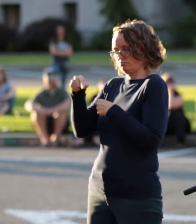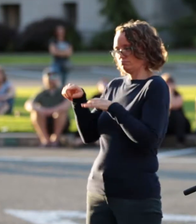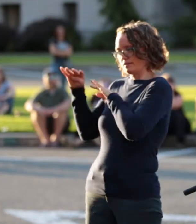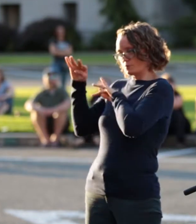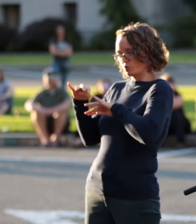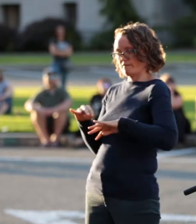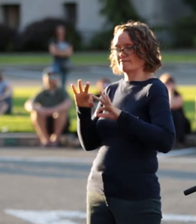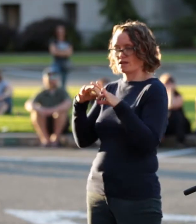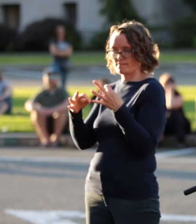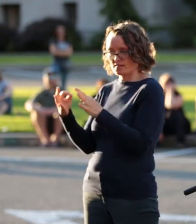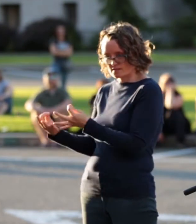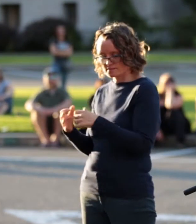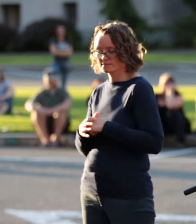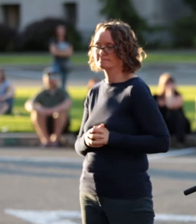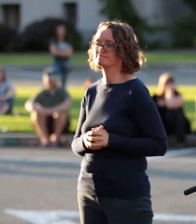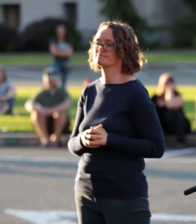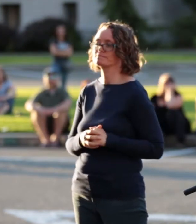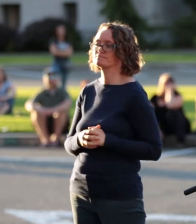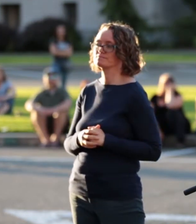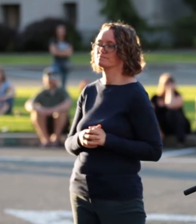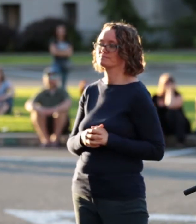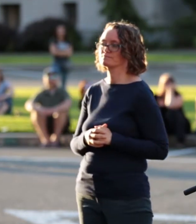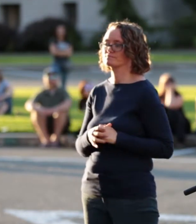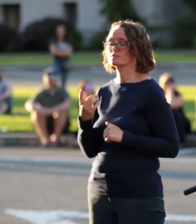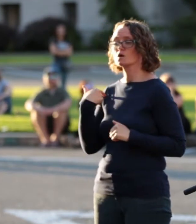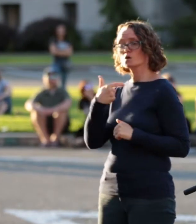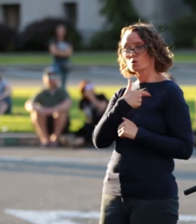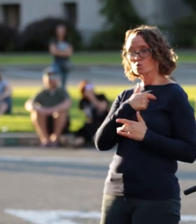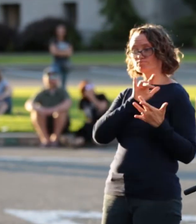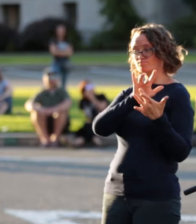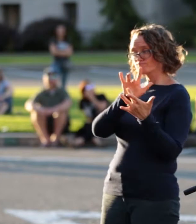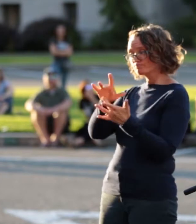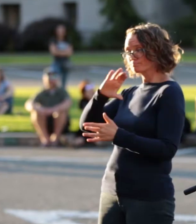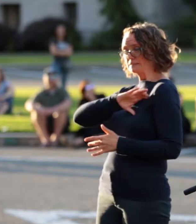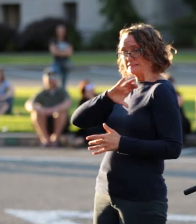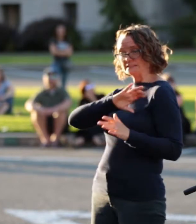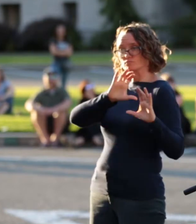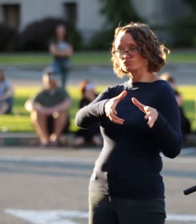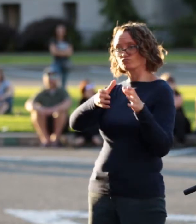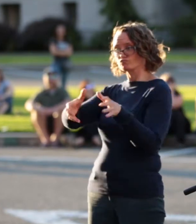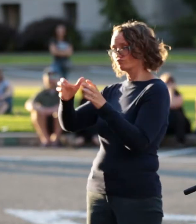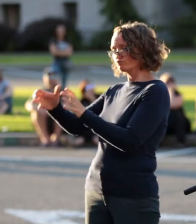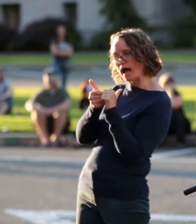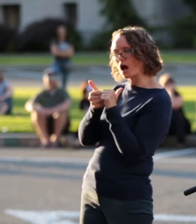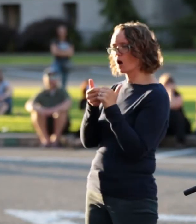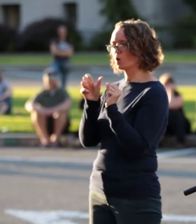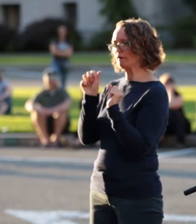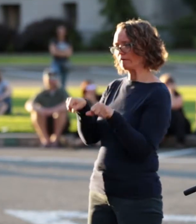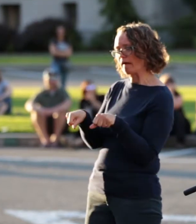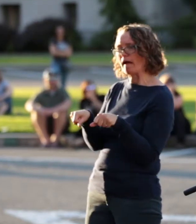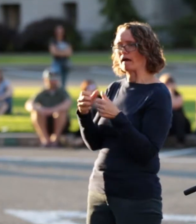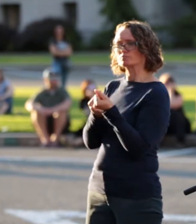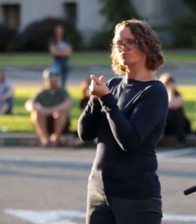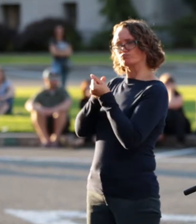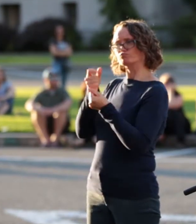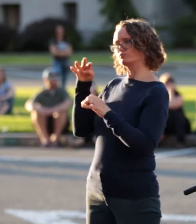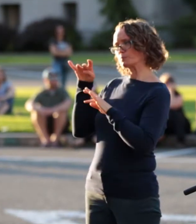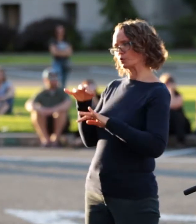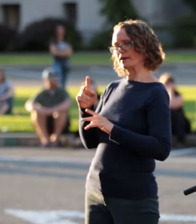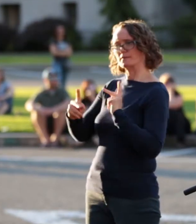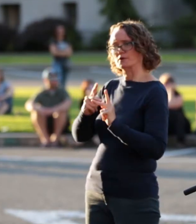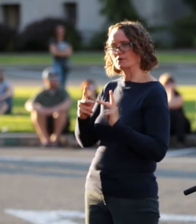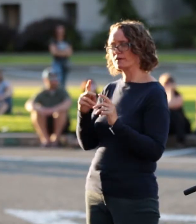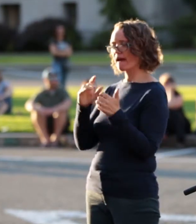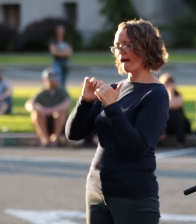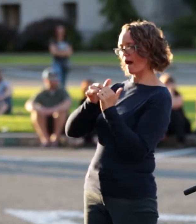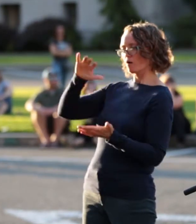law enforcement agencies to discuss their policies as they relate to immigrants and how to reduce fear. A fearful community does not